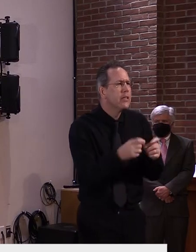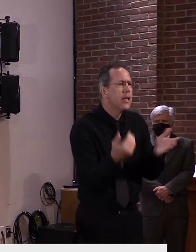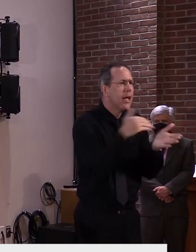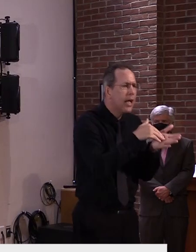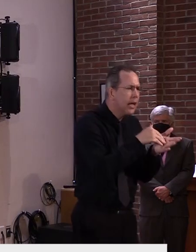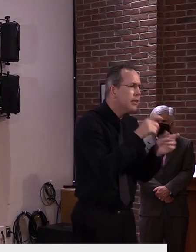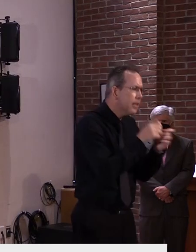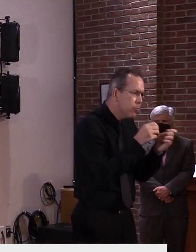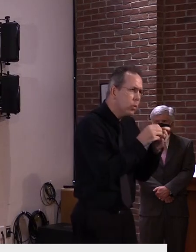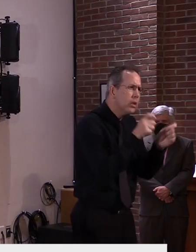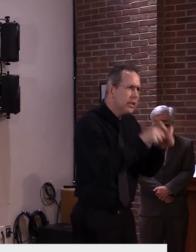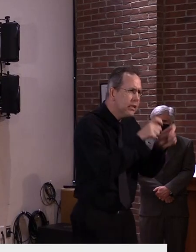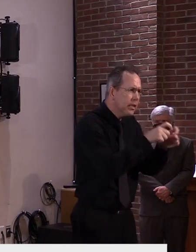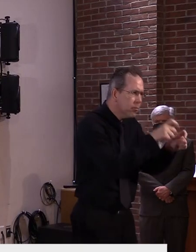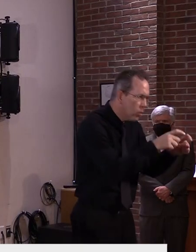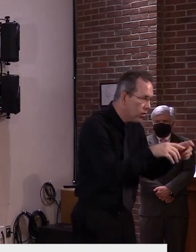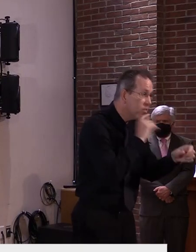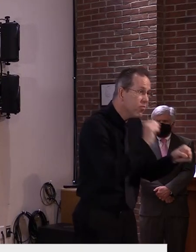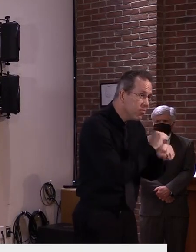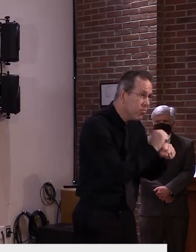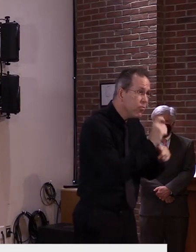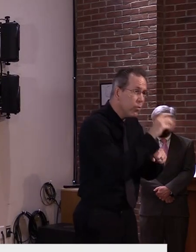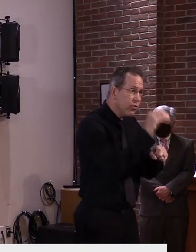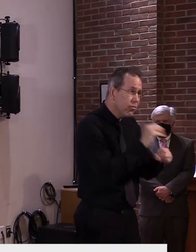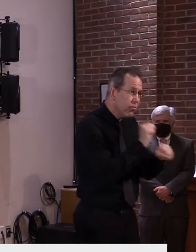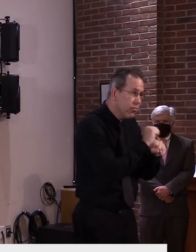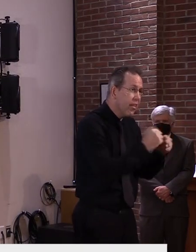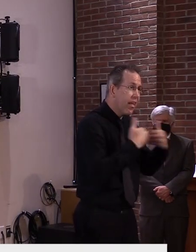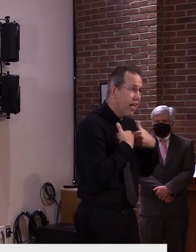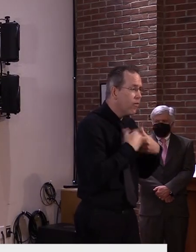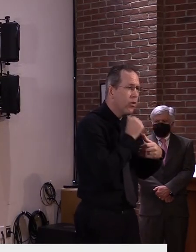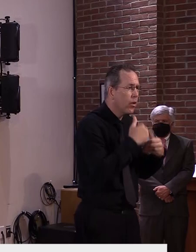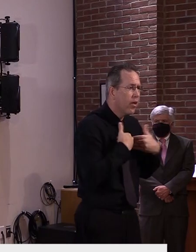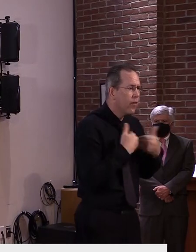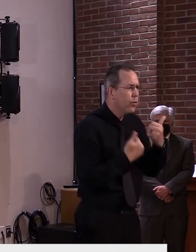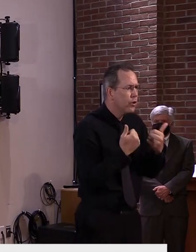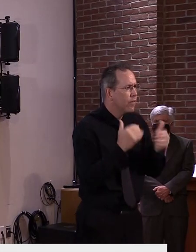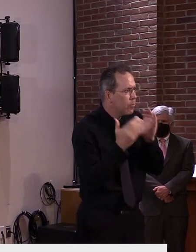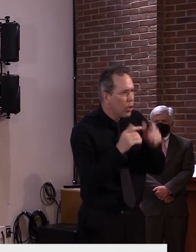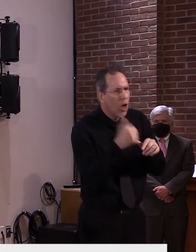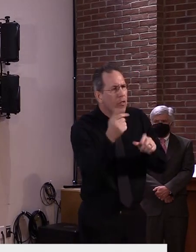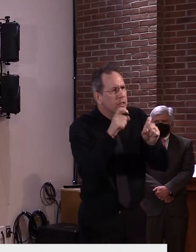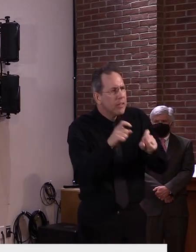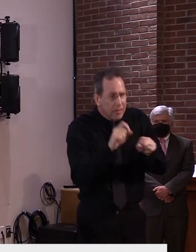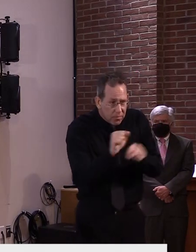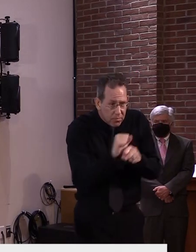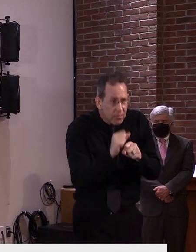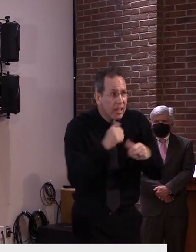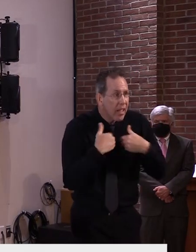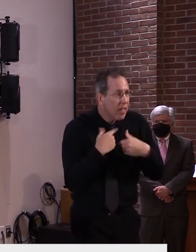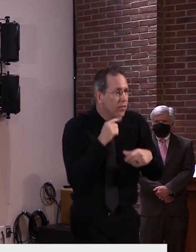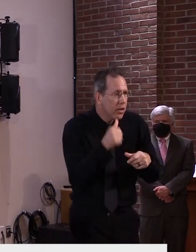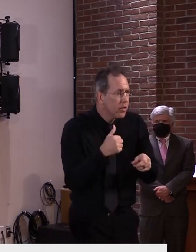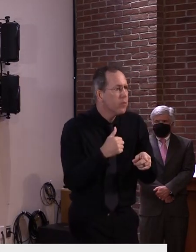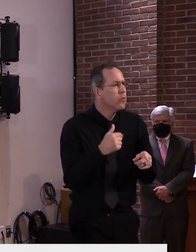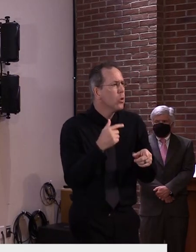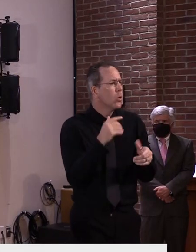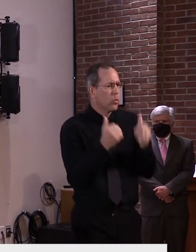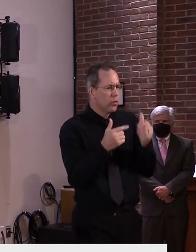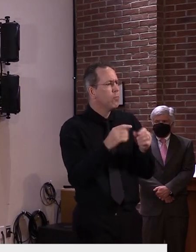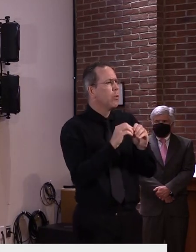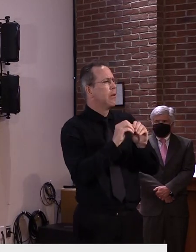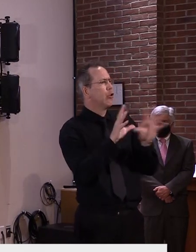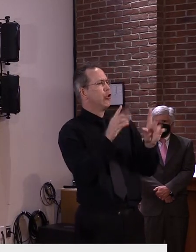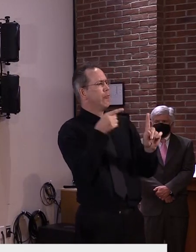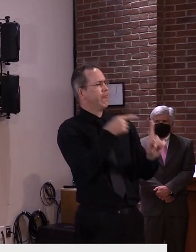a true positive and who's a false positive. The process that's going on with these antigen test